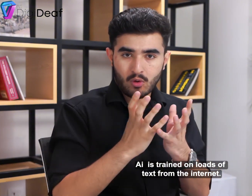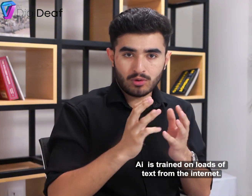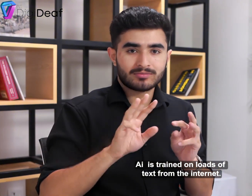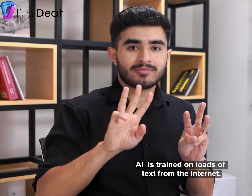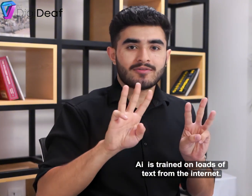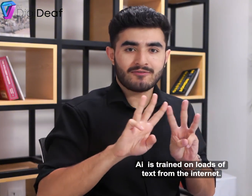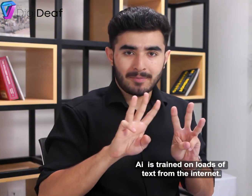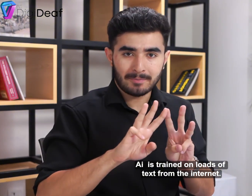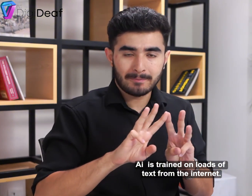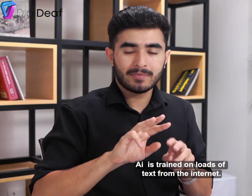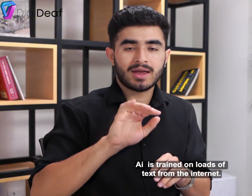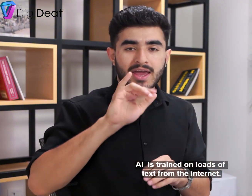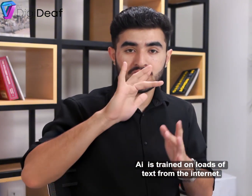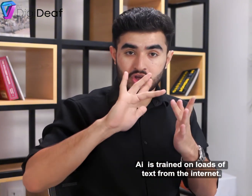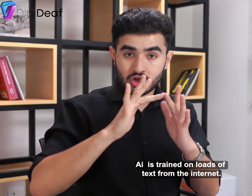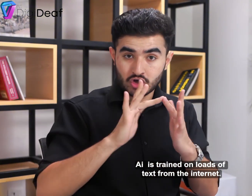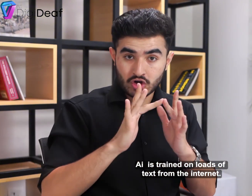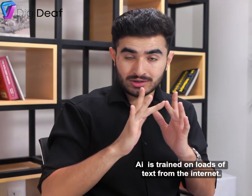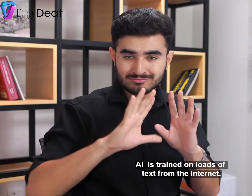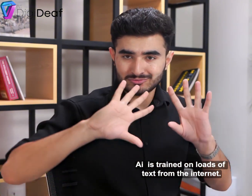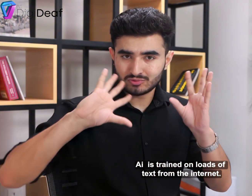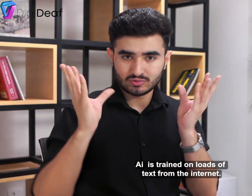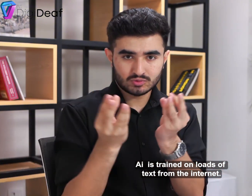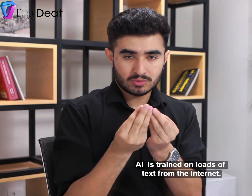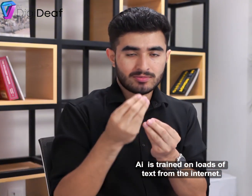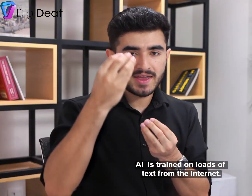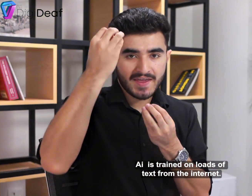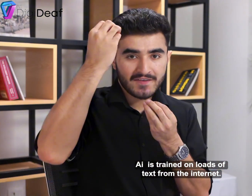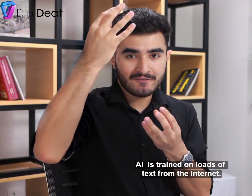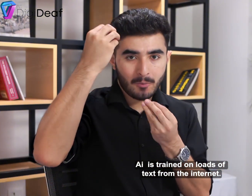AI is trained on loads of text and information from the internet.